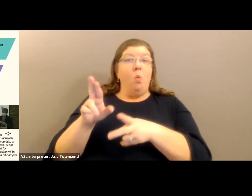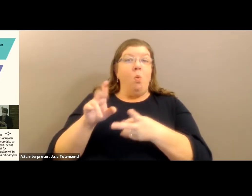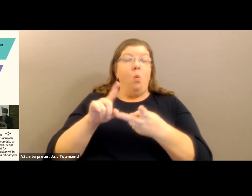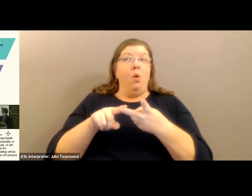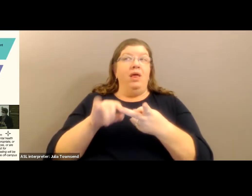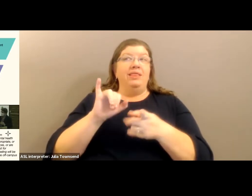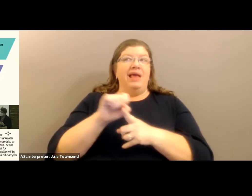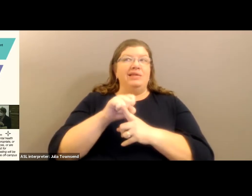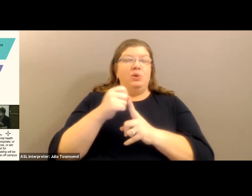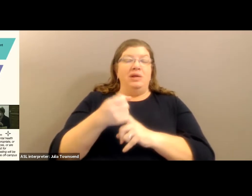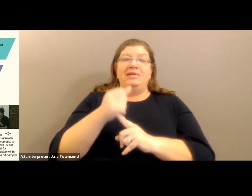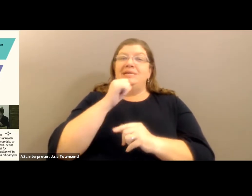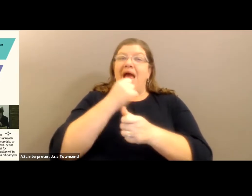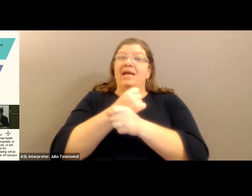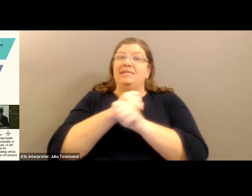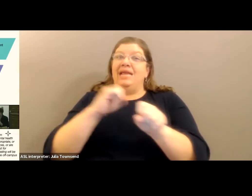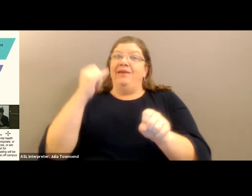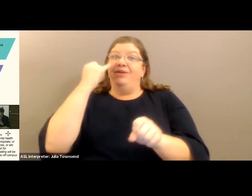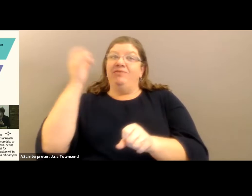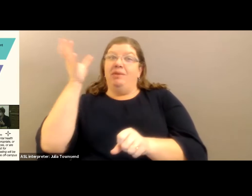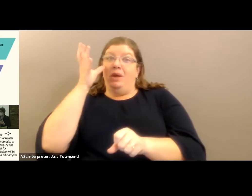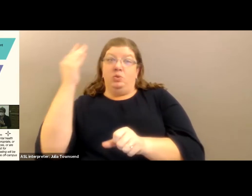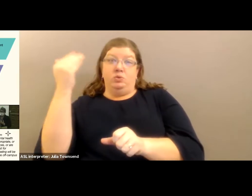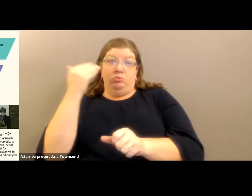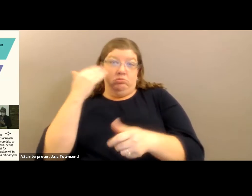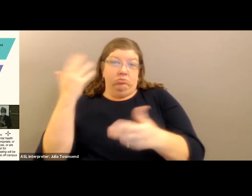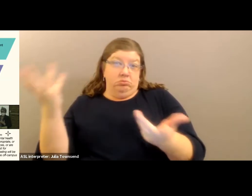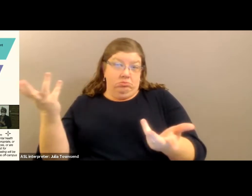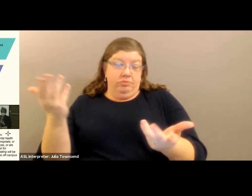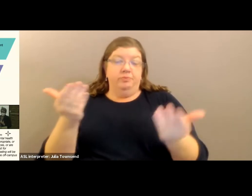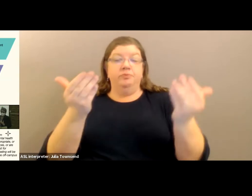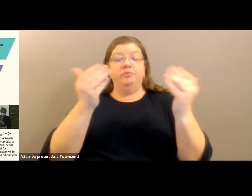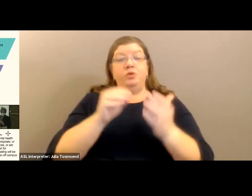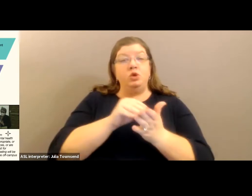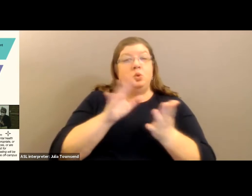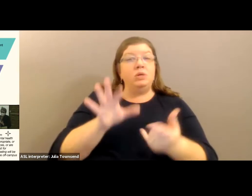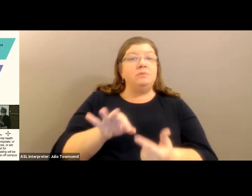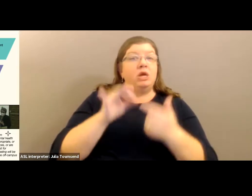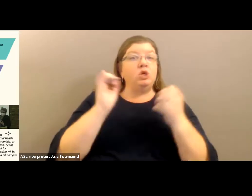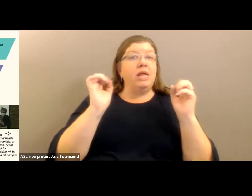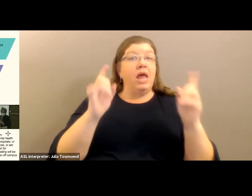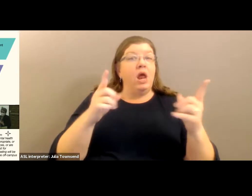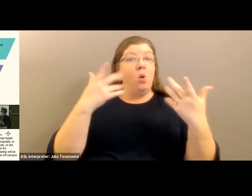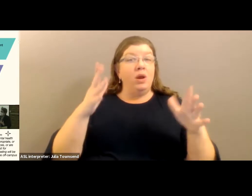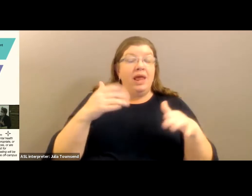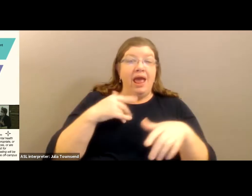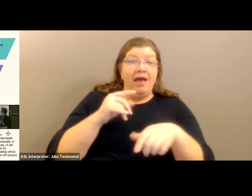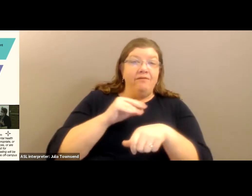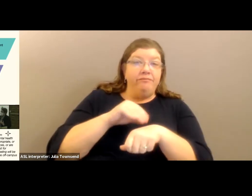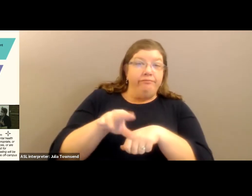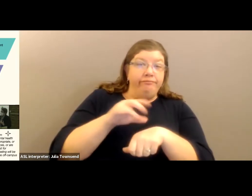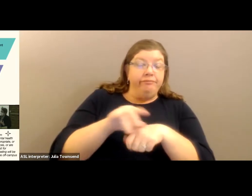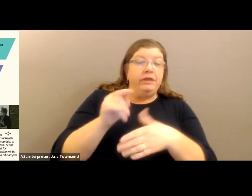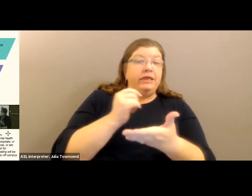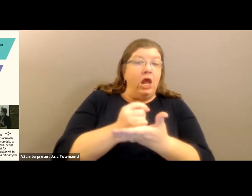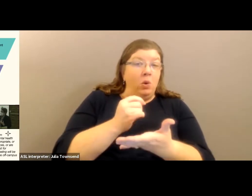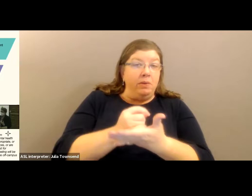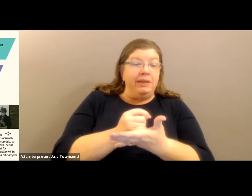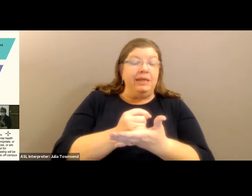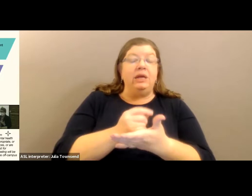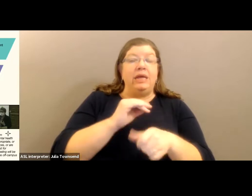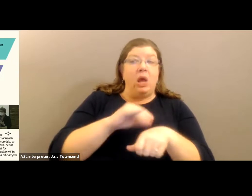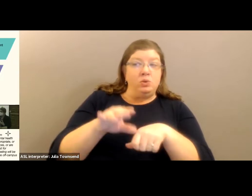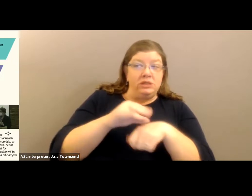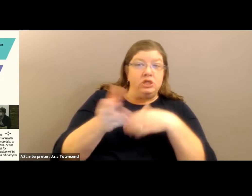have parental consent? Is the student in special ed and perhaps they already have therapy or